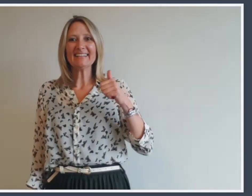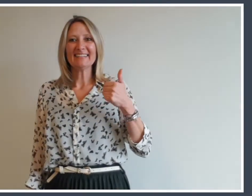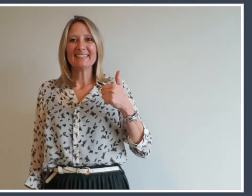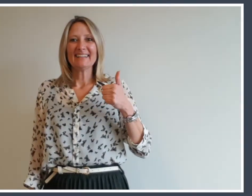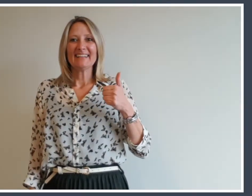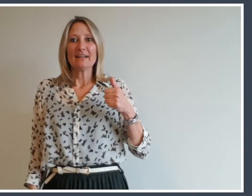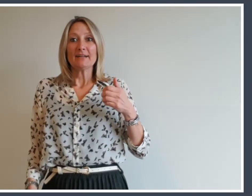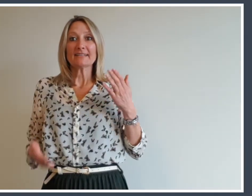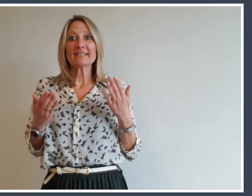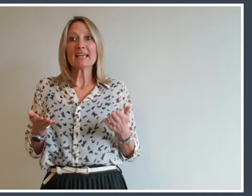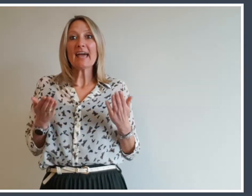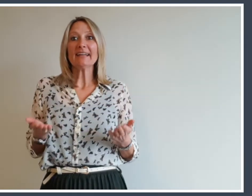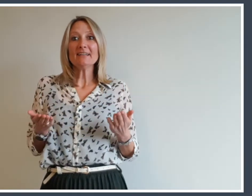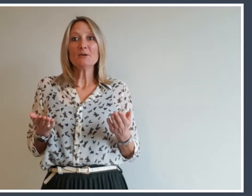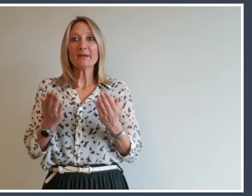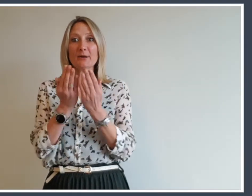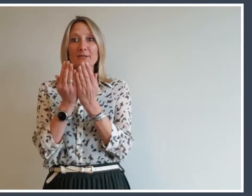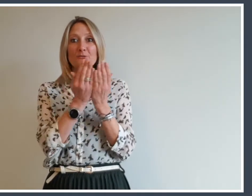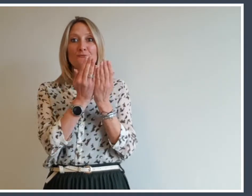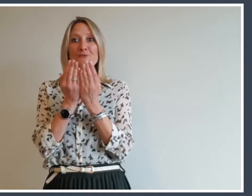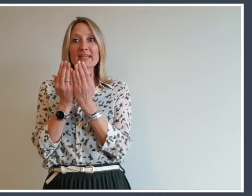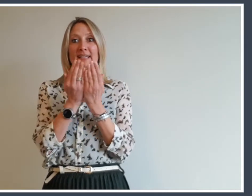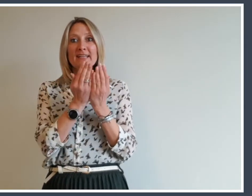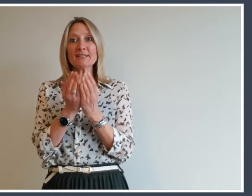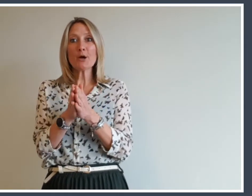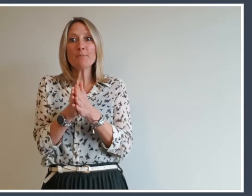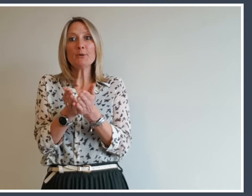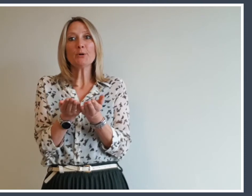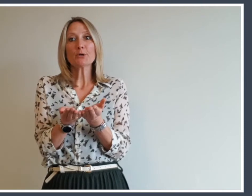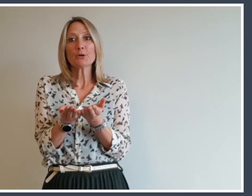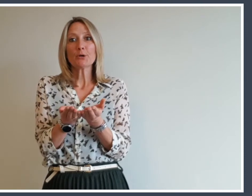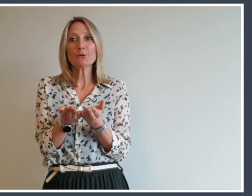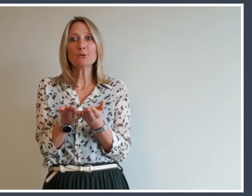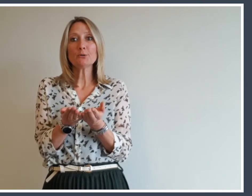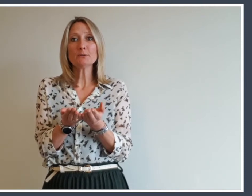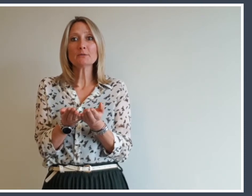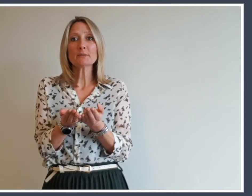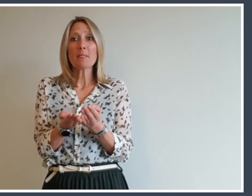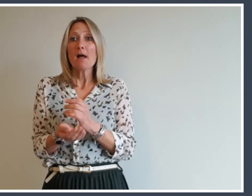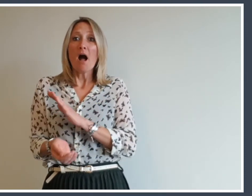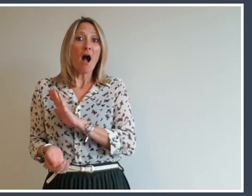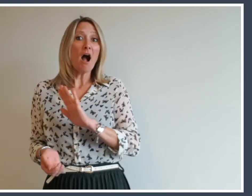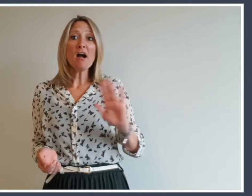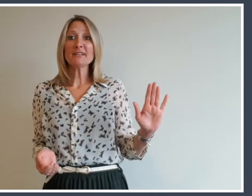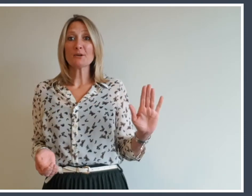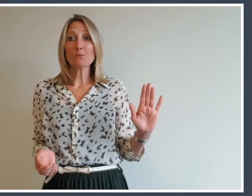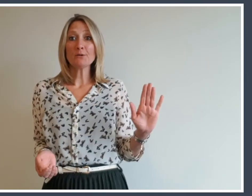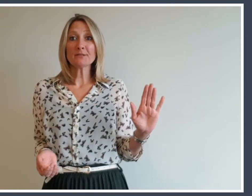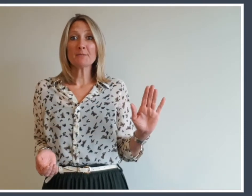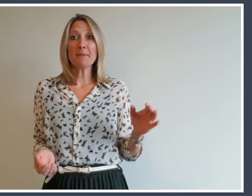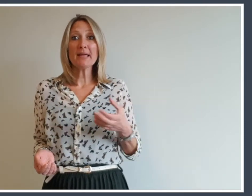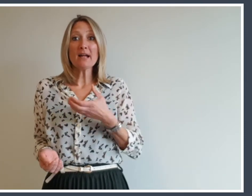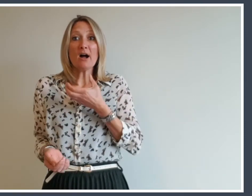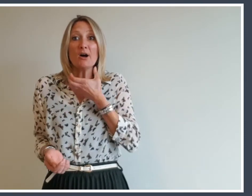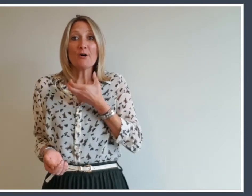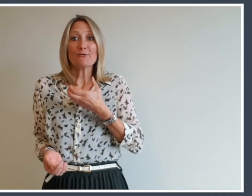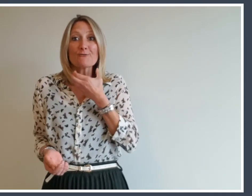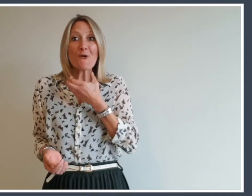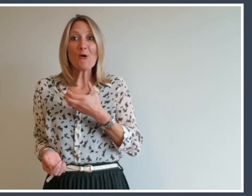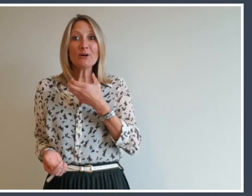Hi, today we're going to read a book called I Don't Want to Be